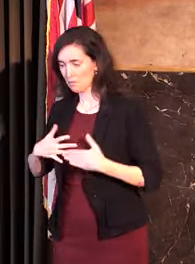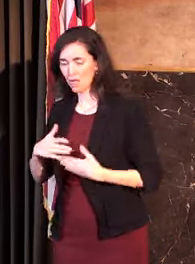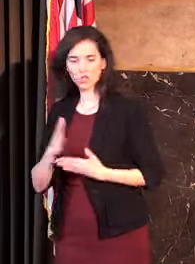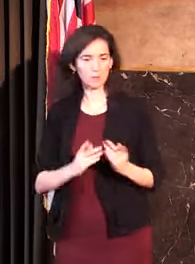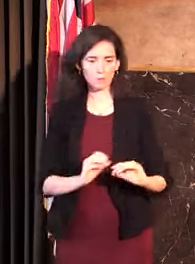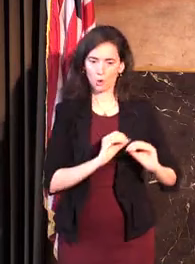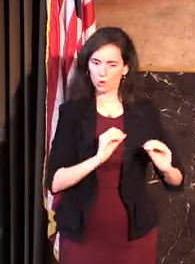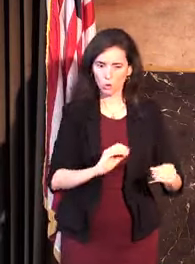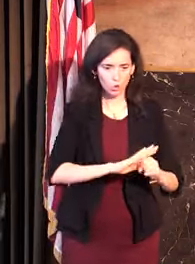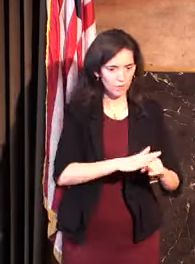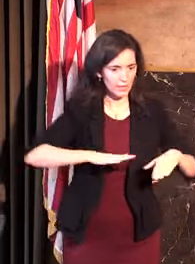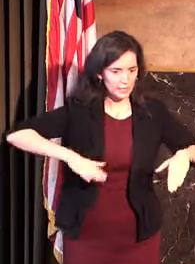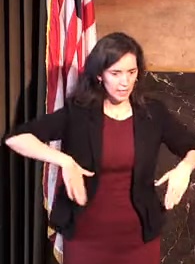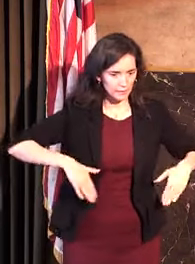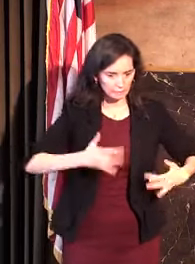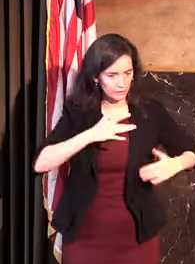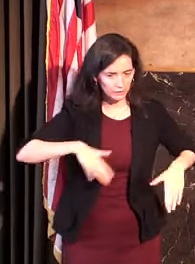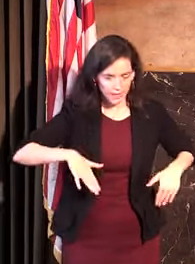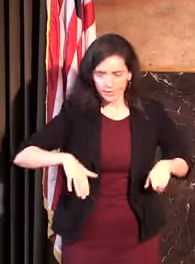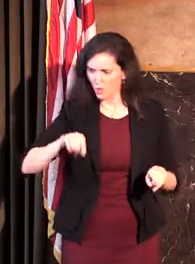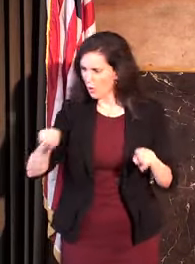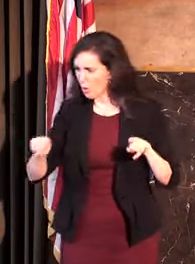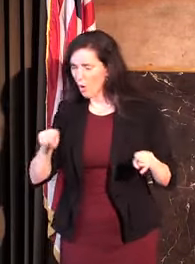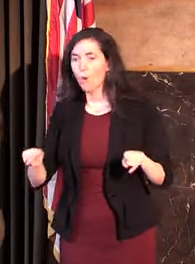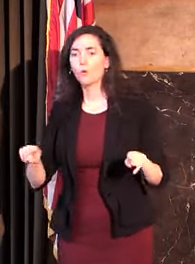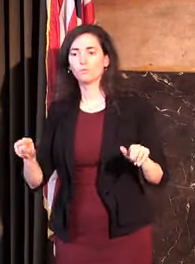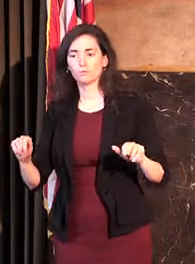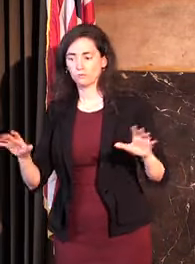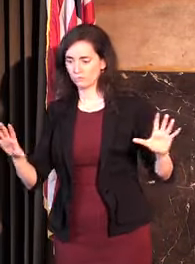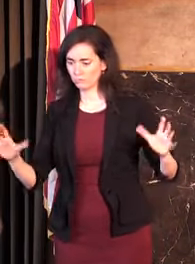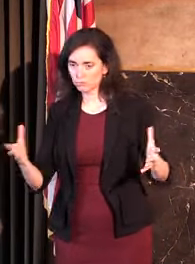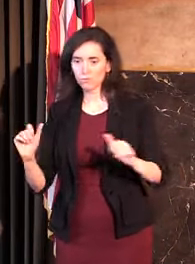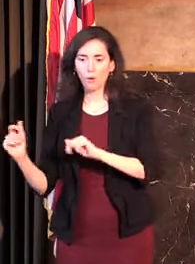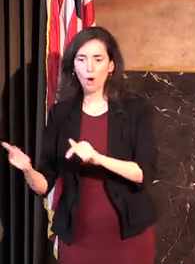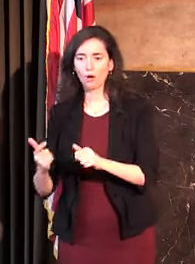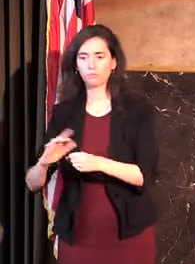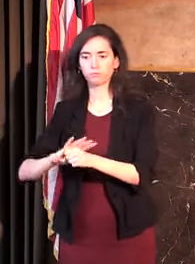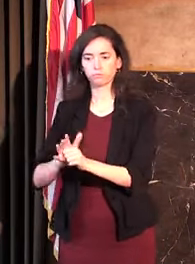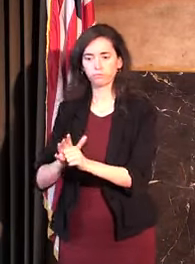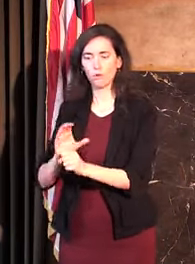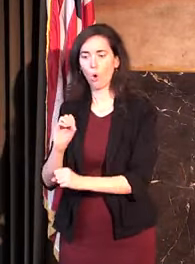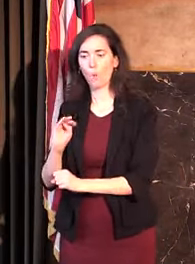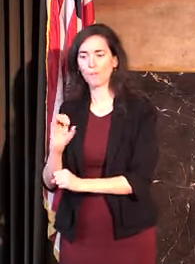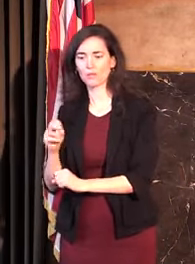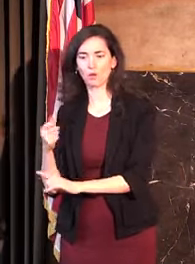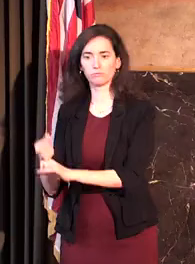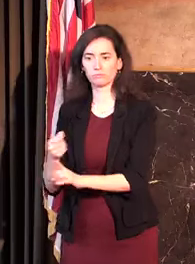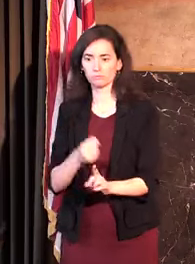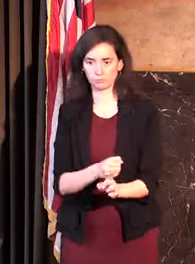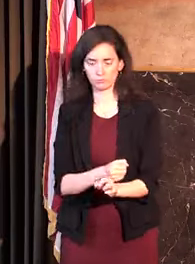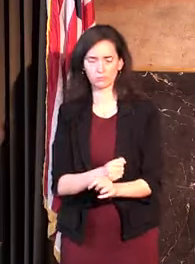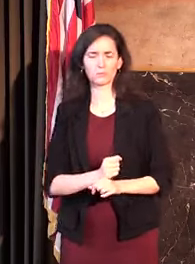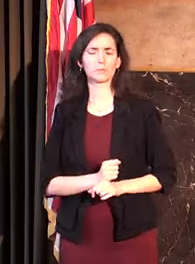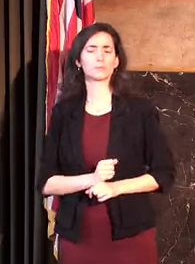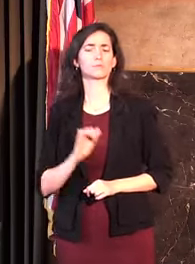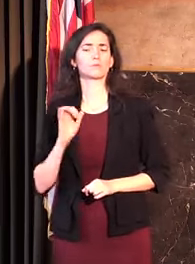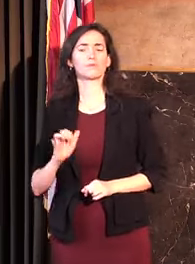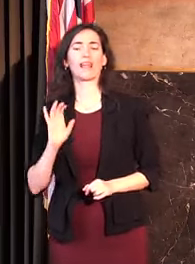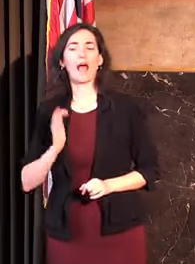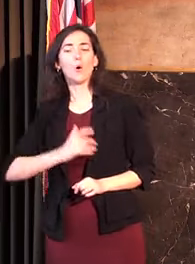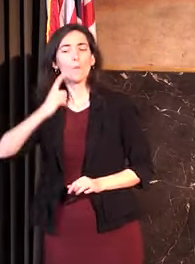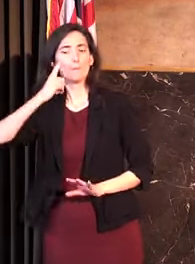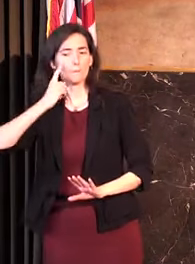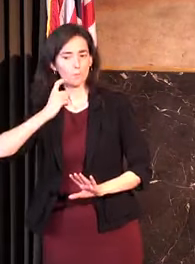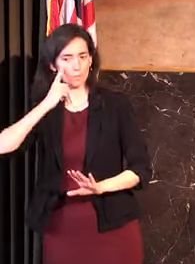not. So it really has run the gamut. The presumption right now for all the reasons the governor gave, is that,